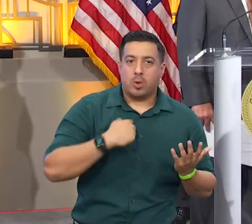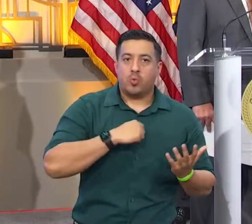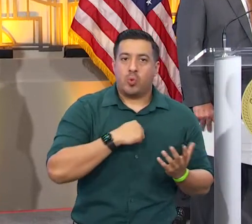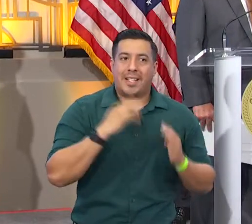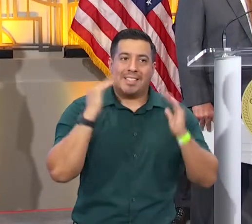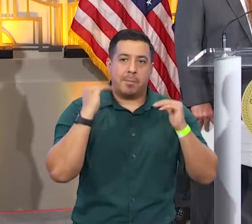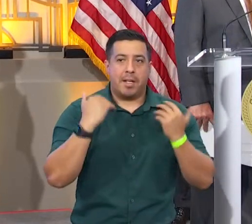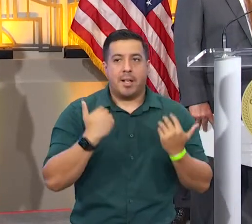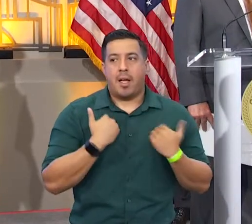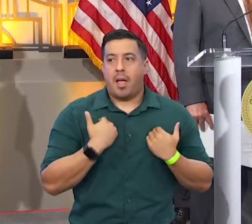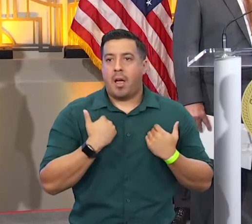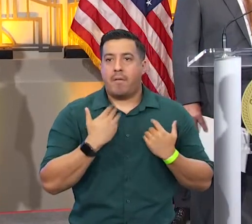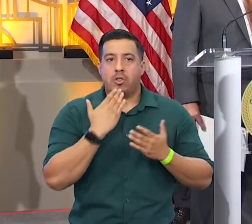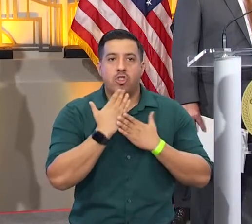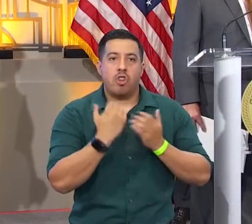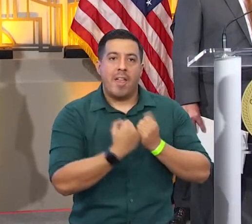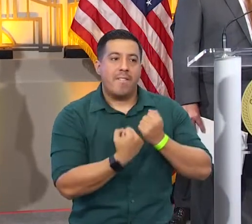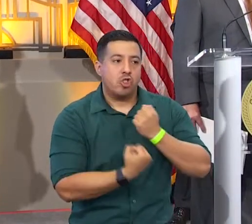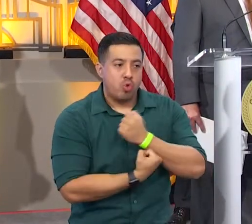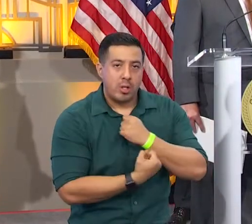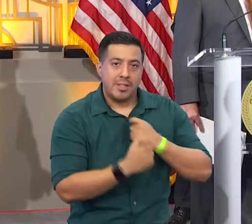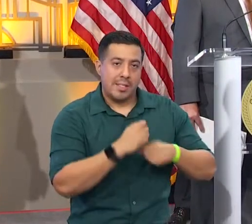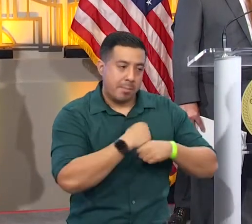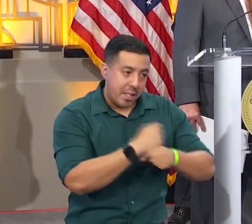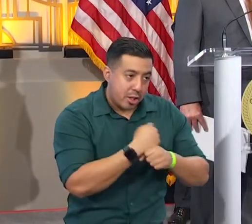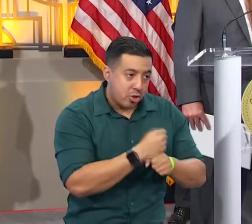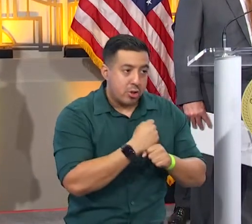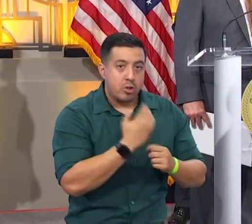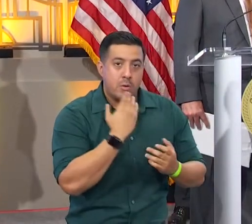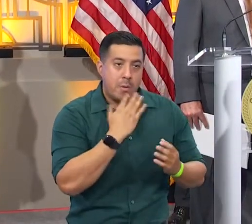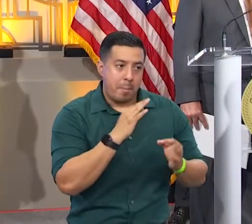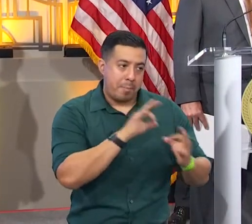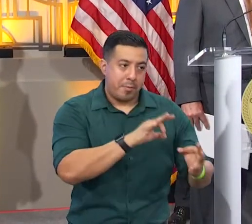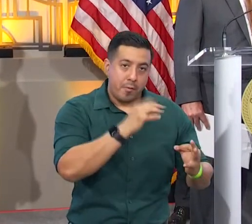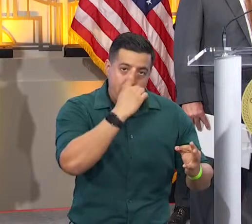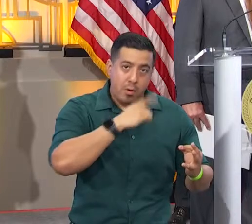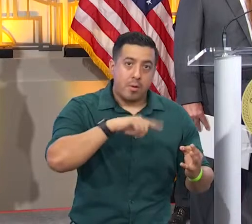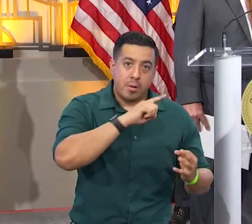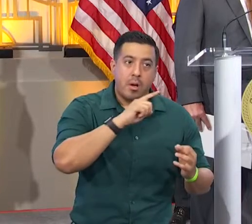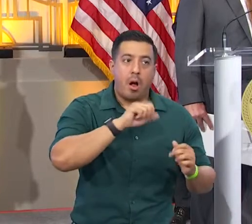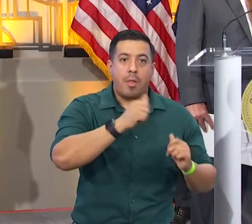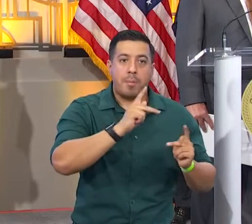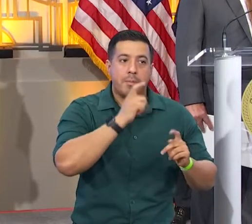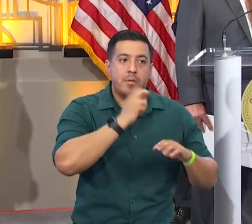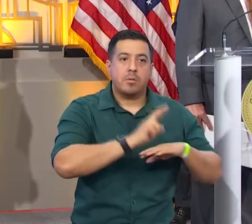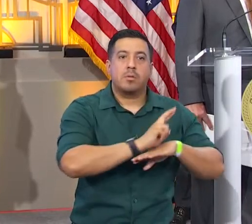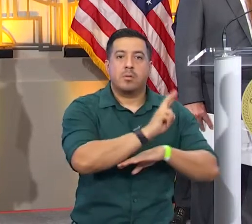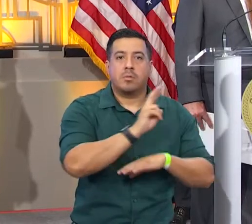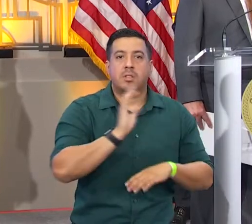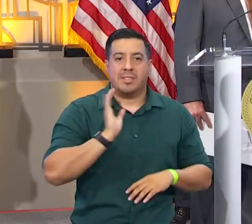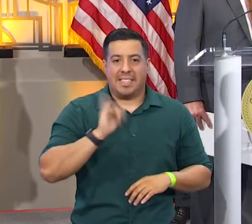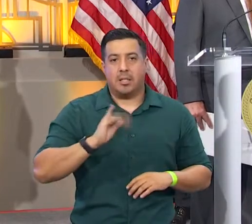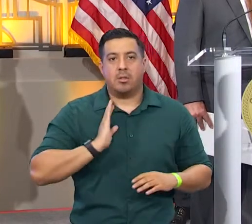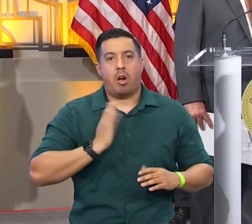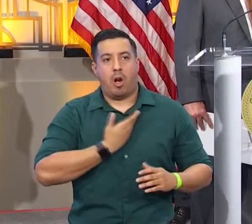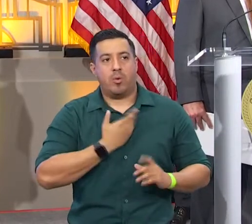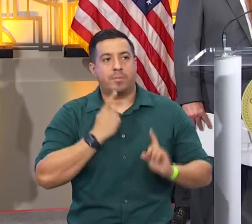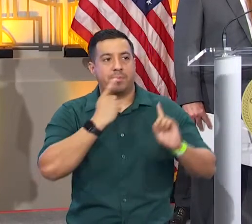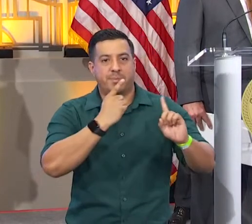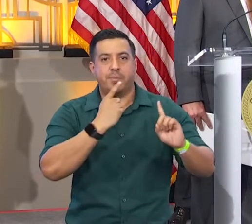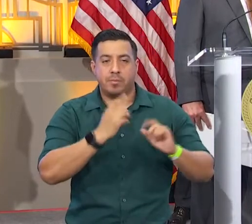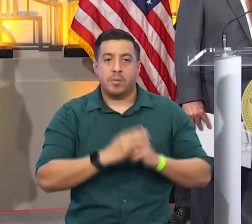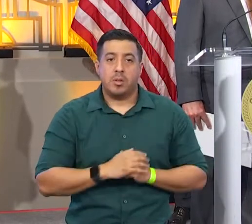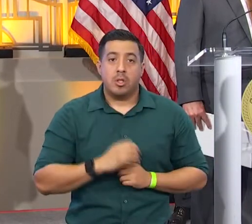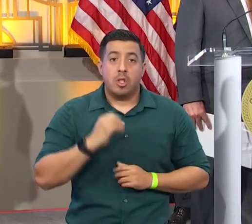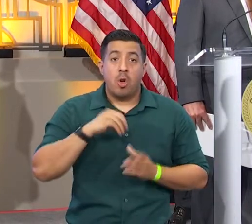lot of infrastructure that needs to be built to support them uniquely. Which is part of our charter of what we do. So